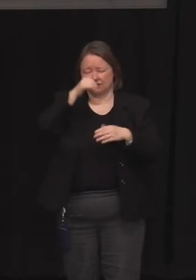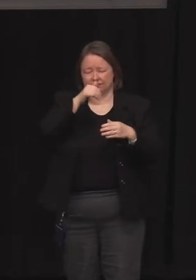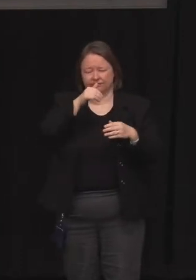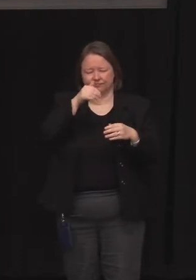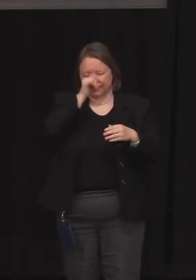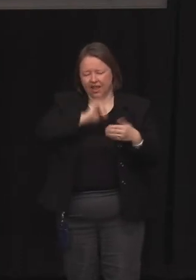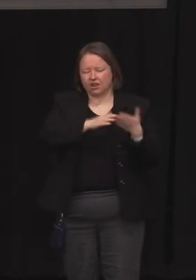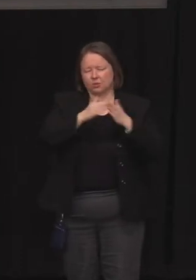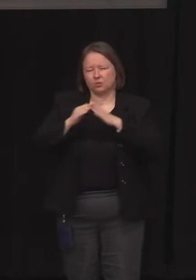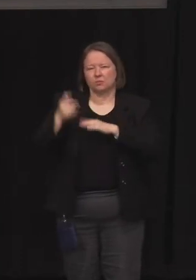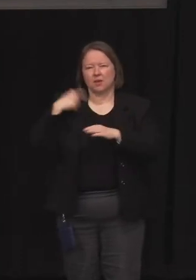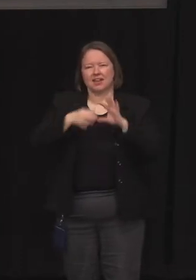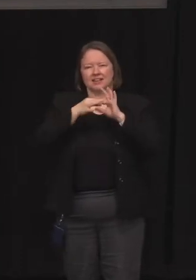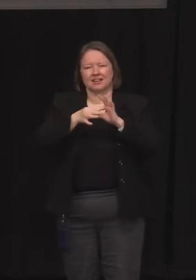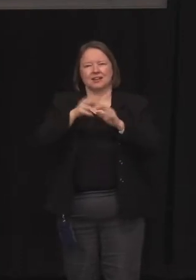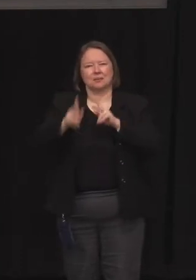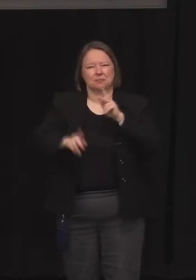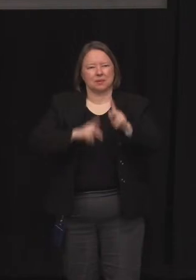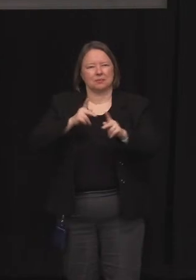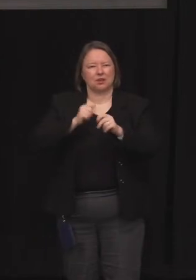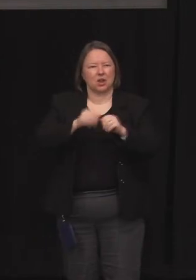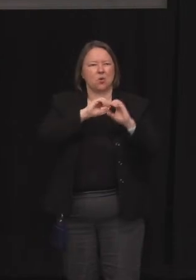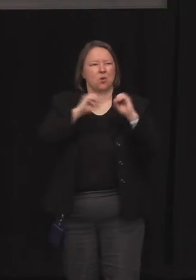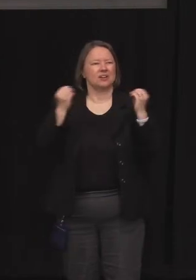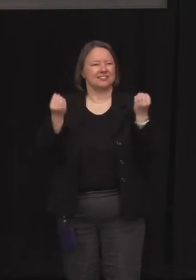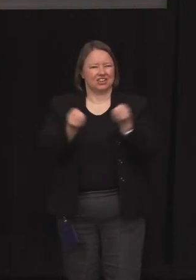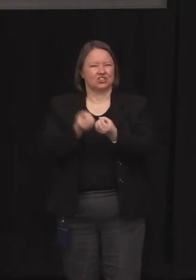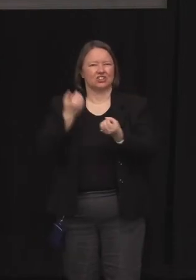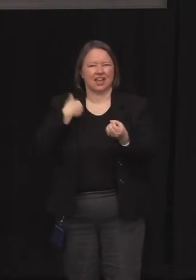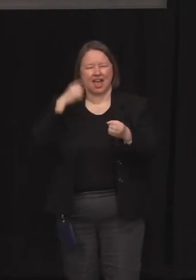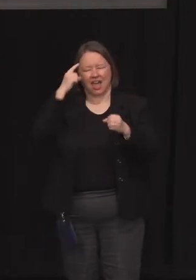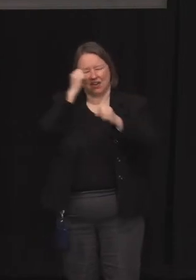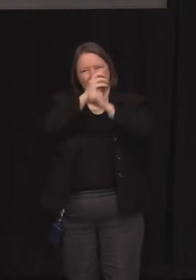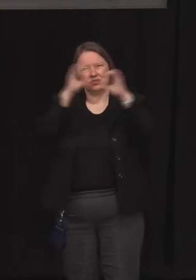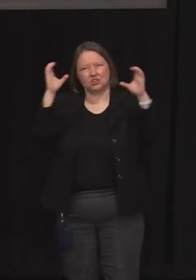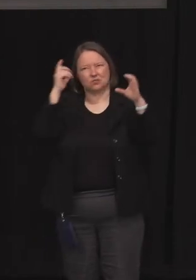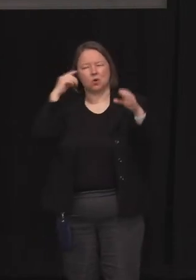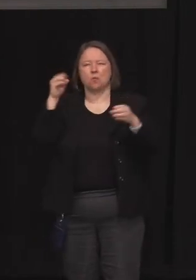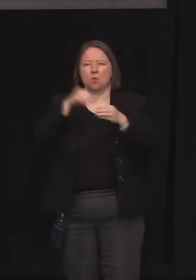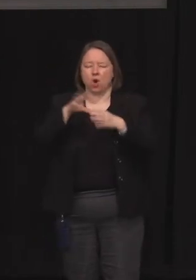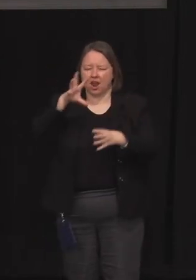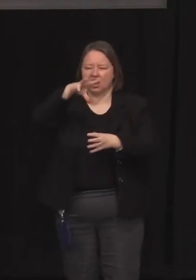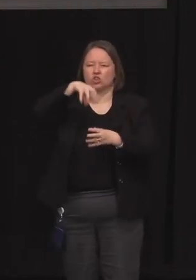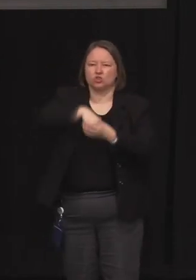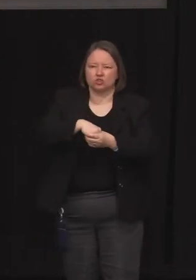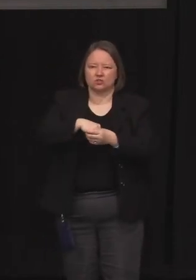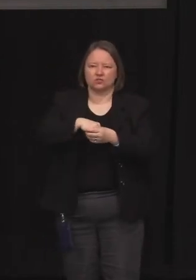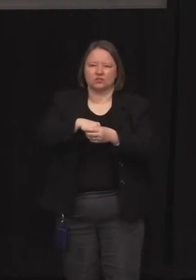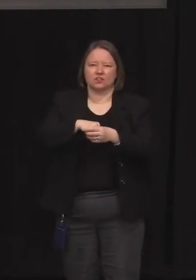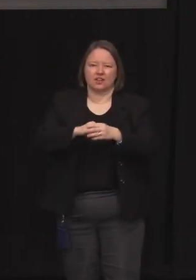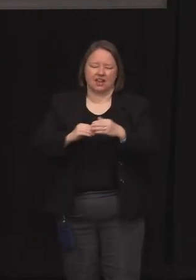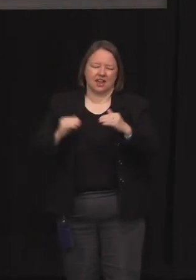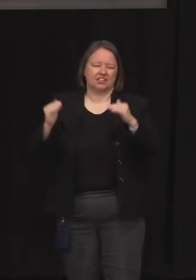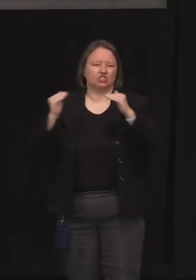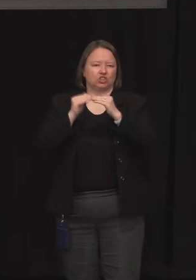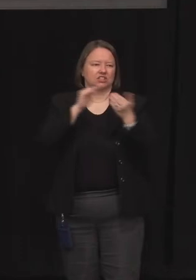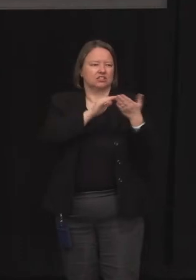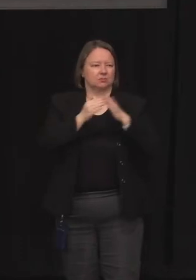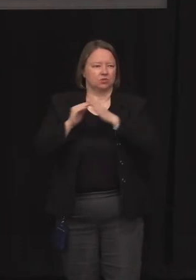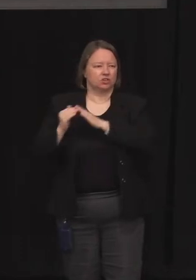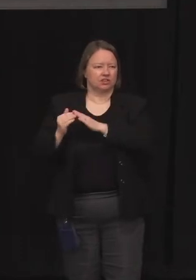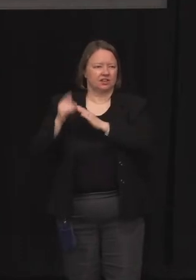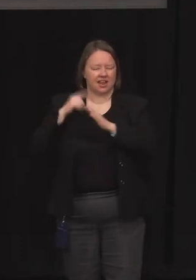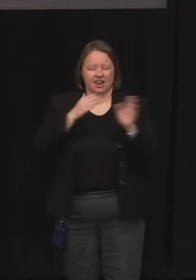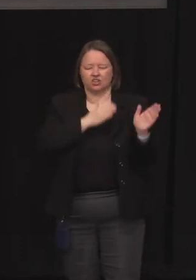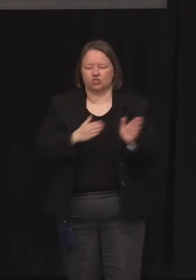by connecting people and or organizations. They have a vision for a more inclusive and just community and is a